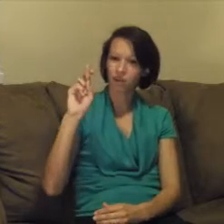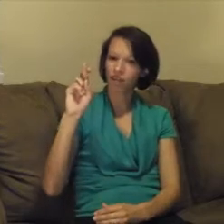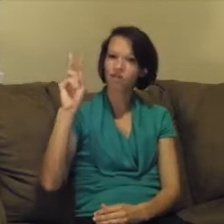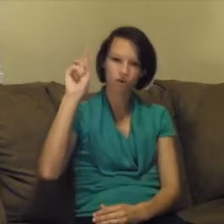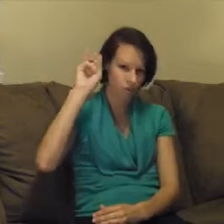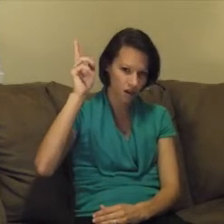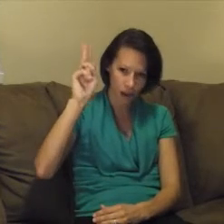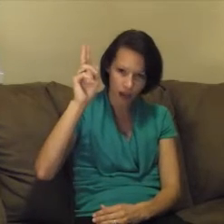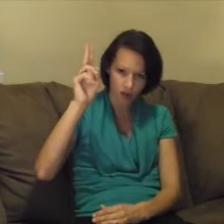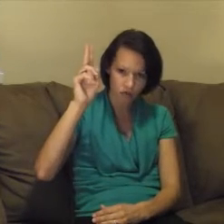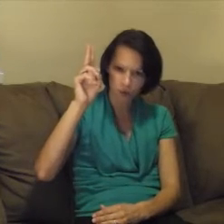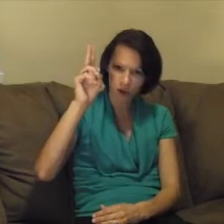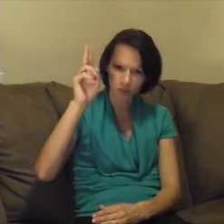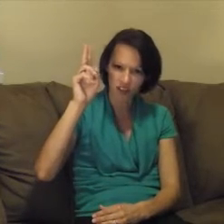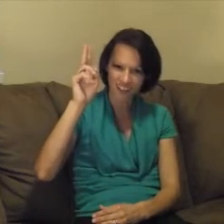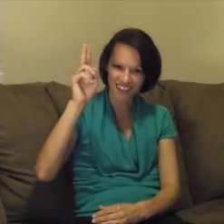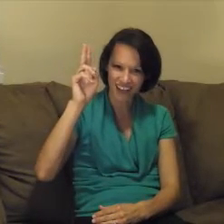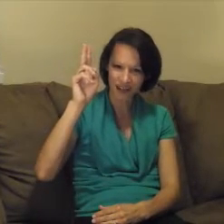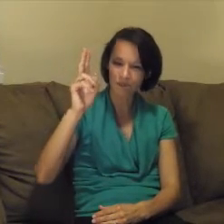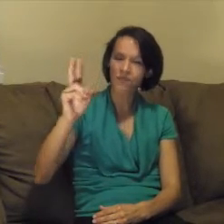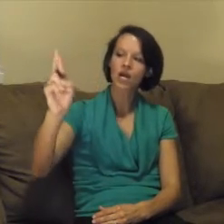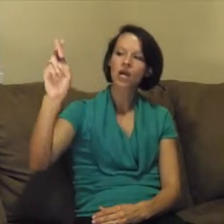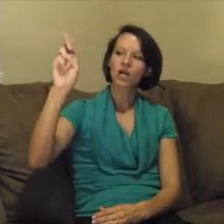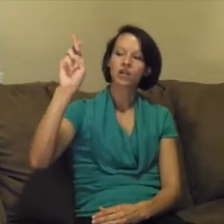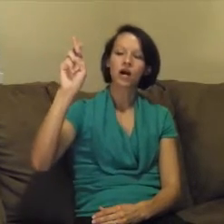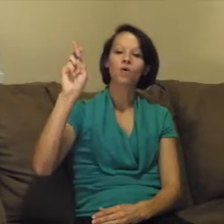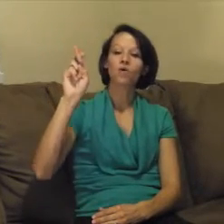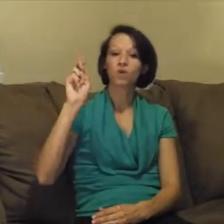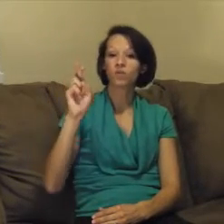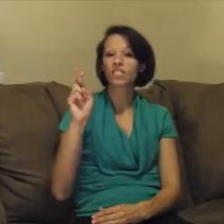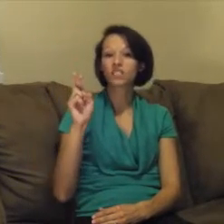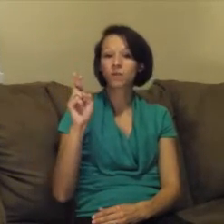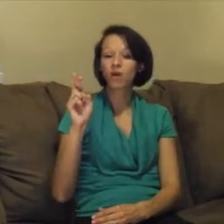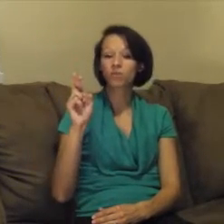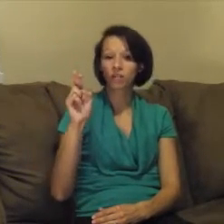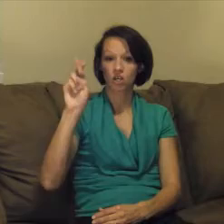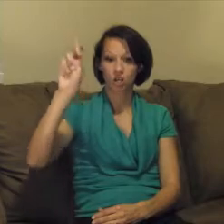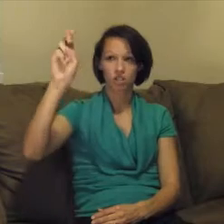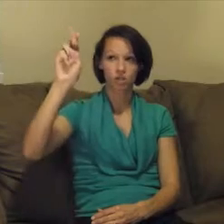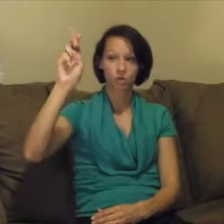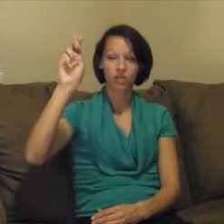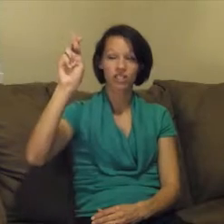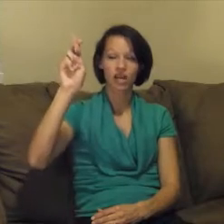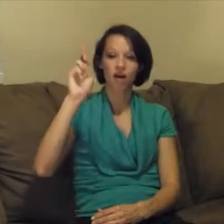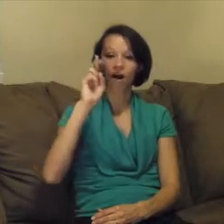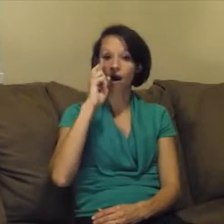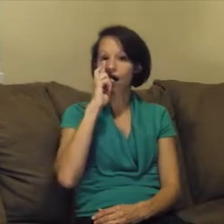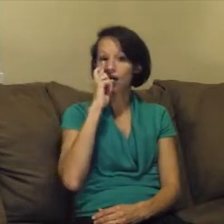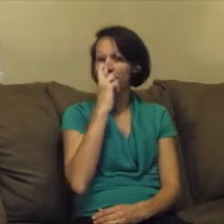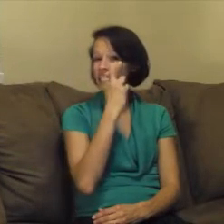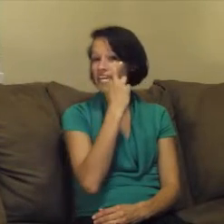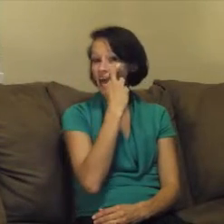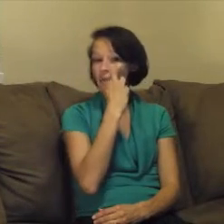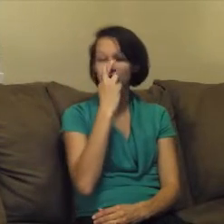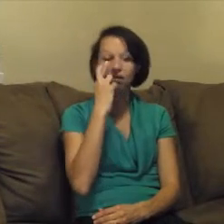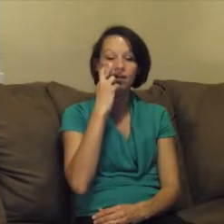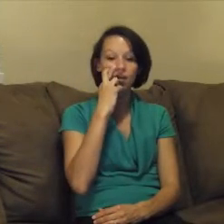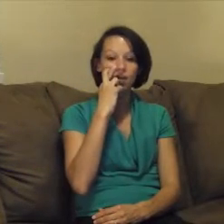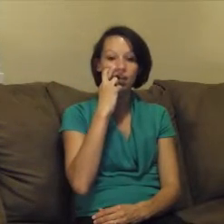tricky, don't worry about it. Just put your fingers together. Now, roses smell really good. So we're going to take our R and we're going to tap it next